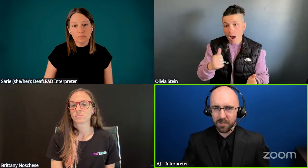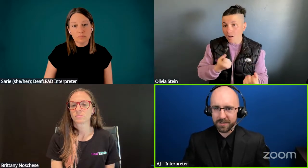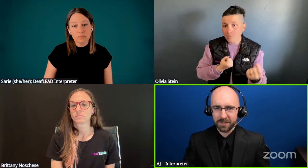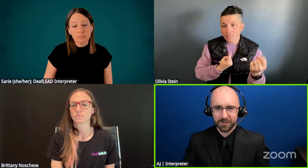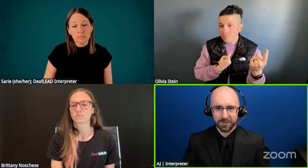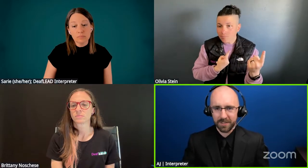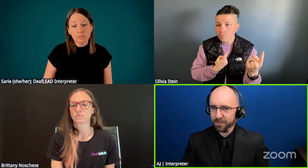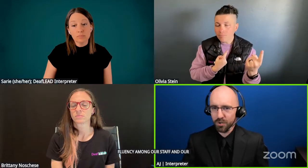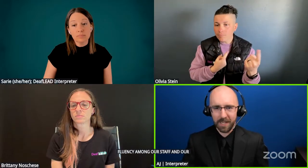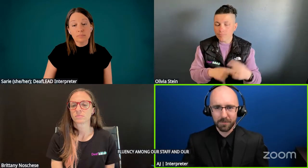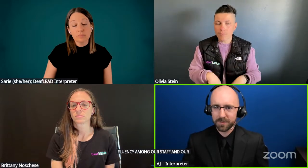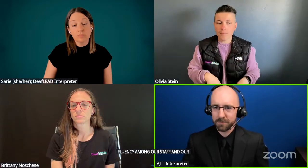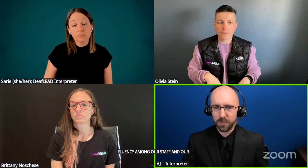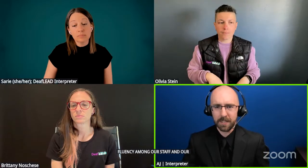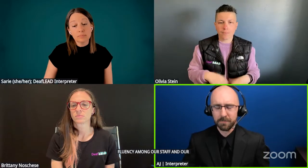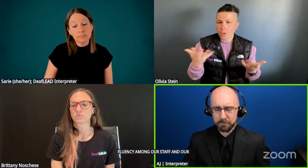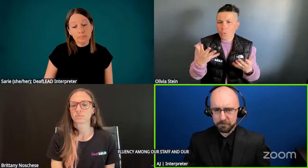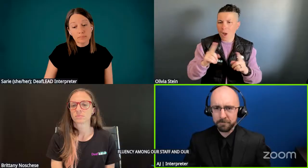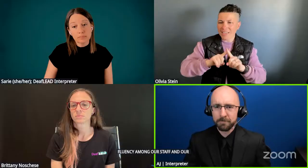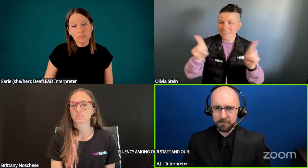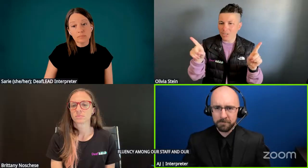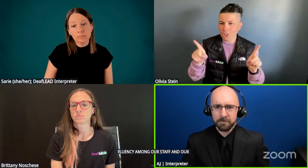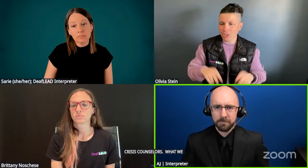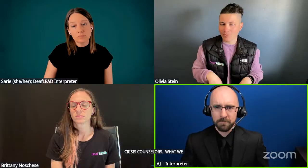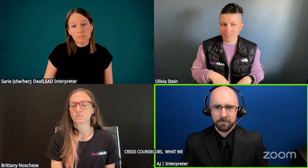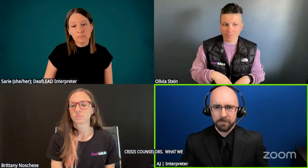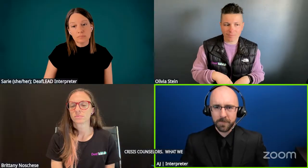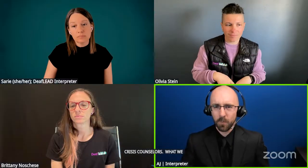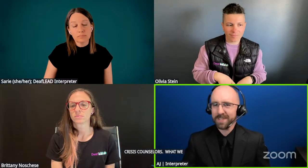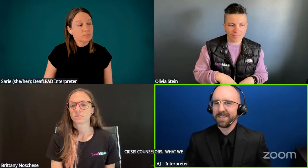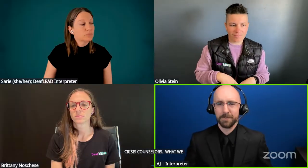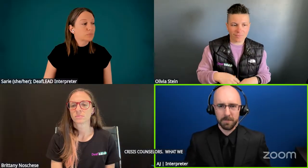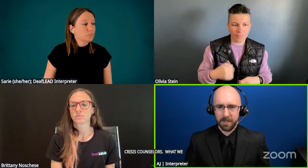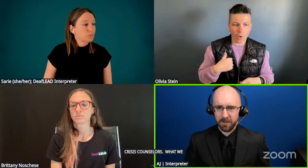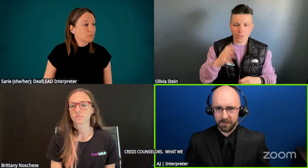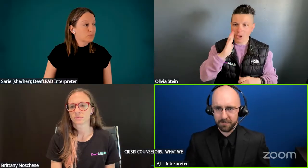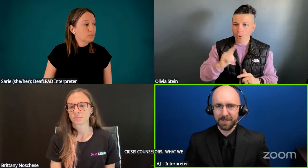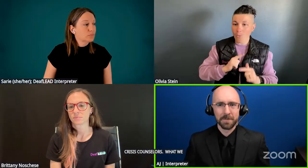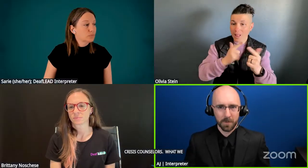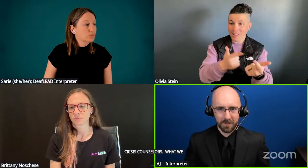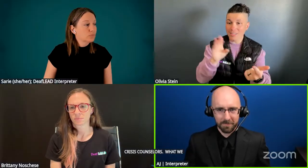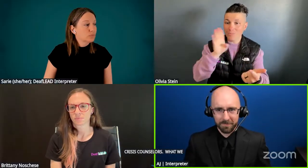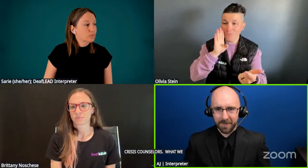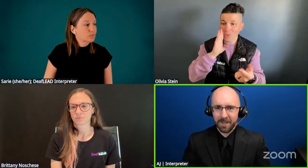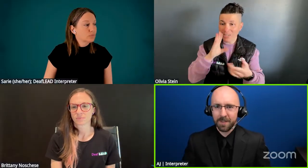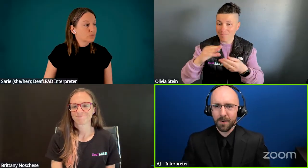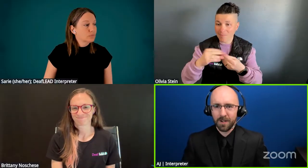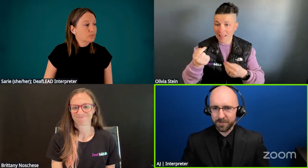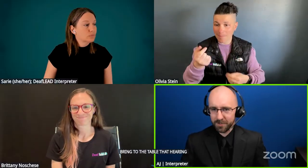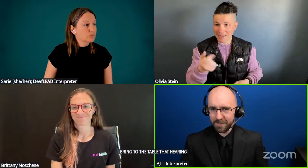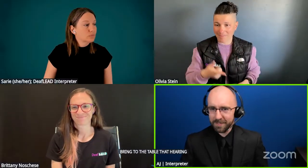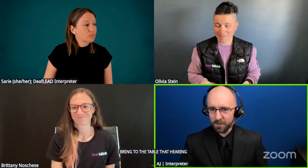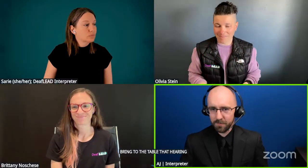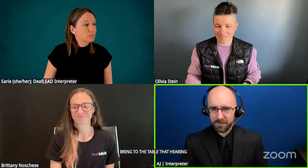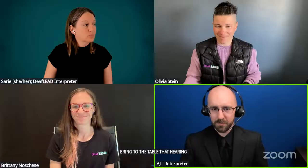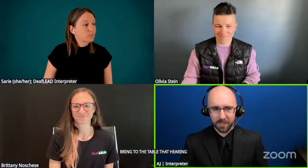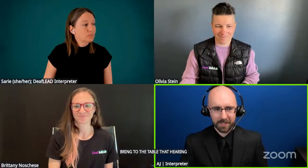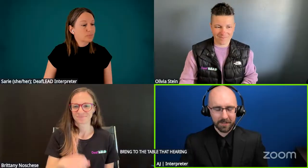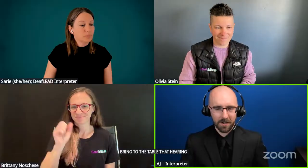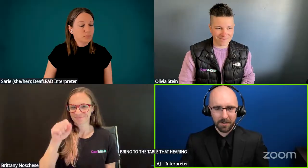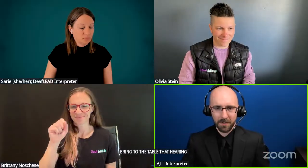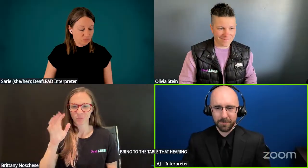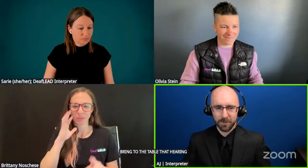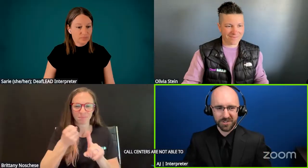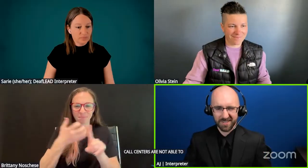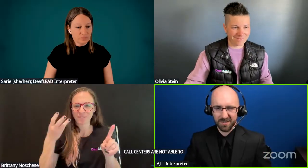hearing call centers just aren't able to bring. What's different about us, if you will. So I'll turn this over to Brittany